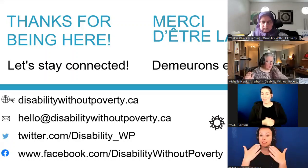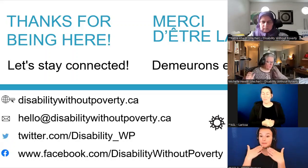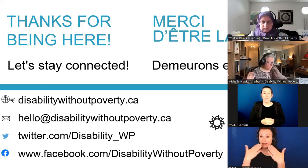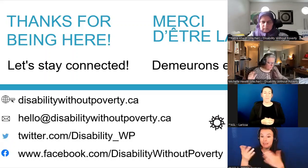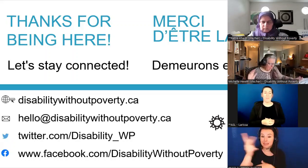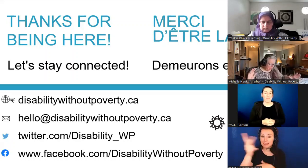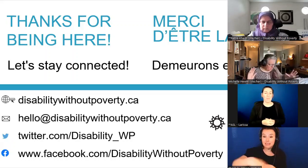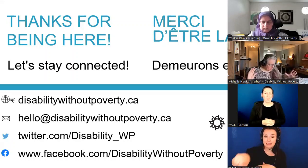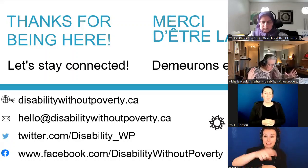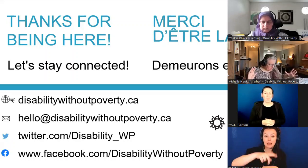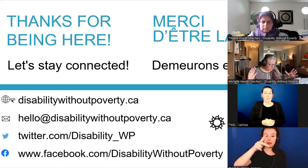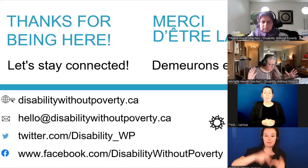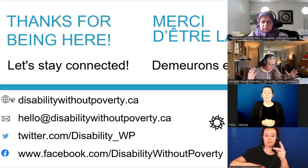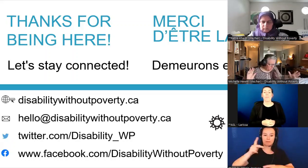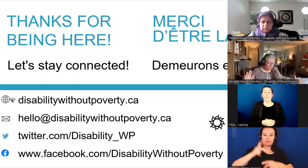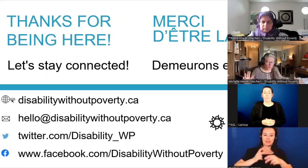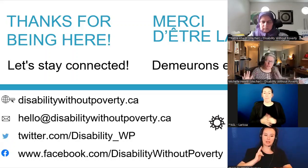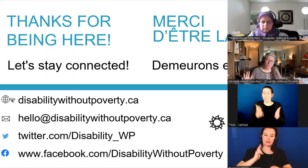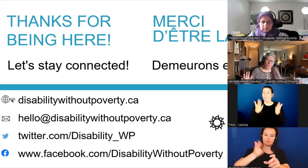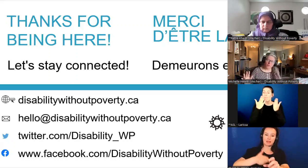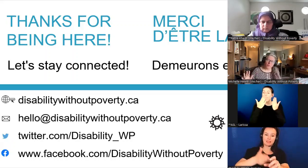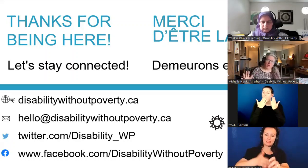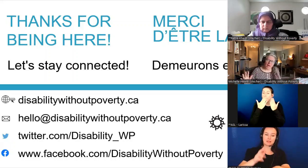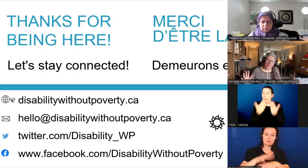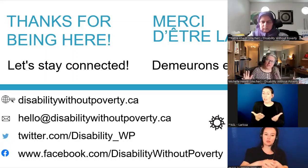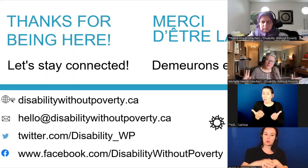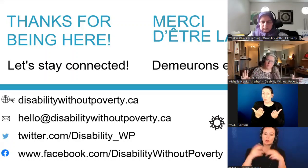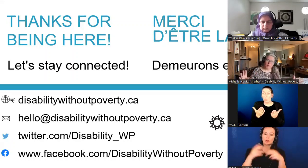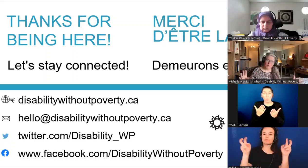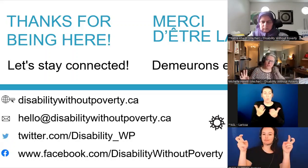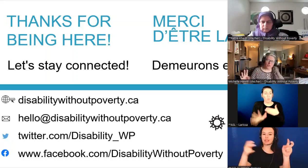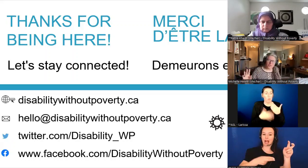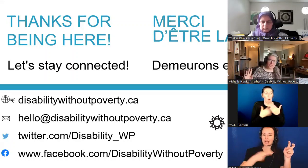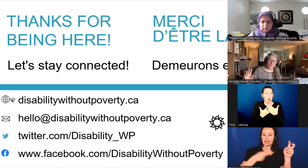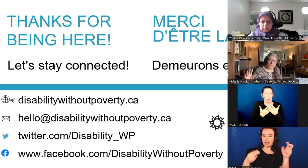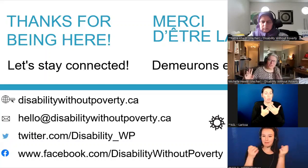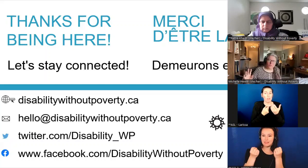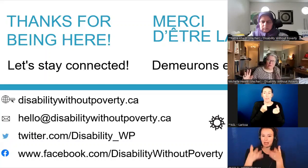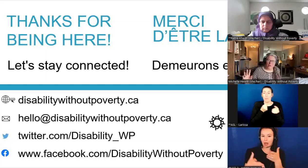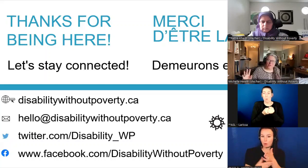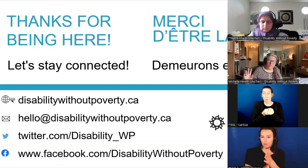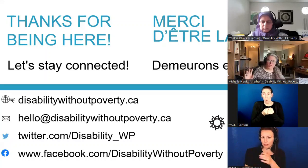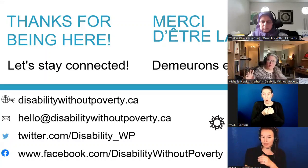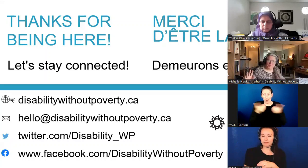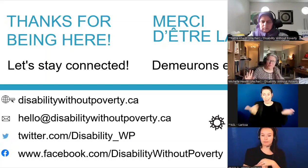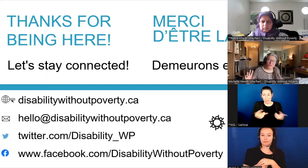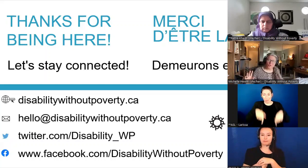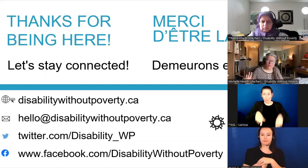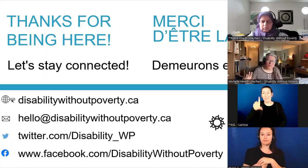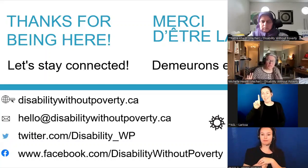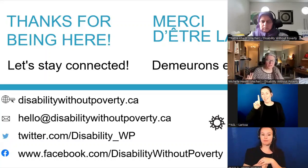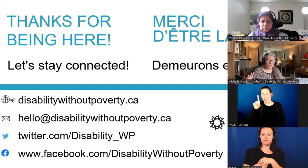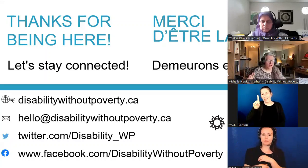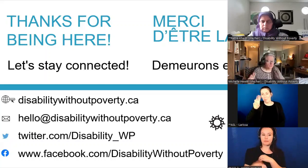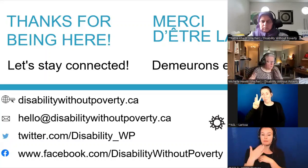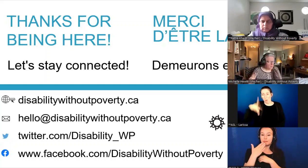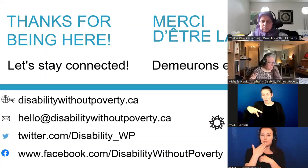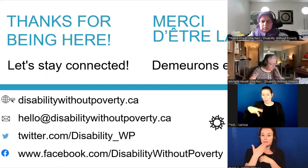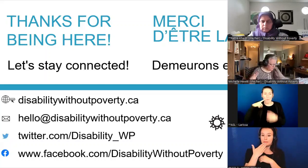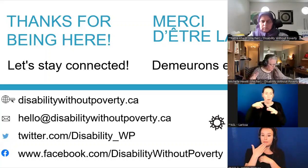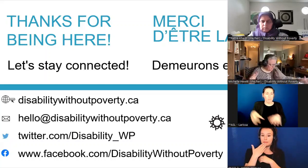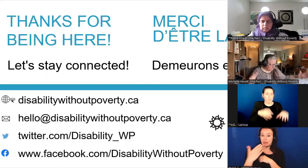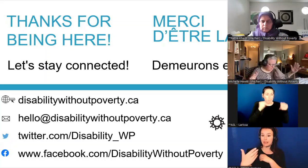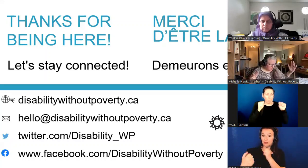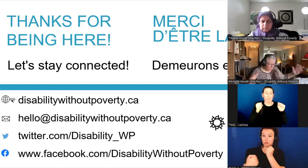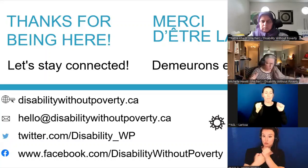thank our support that we get to make us at Disability Without Poverty to be able to do these things, from the